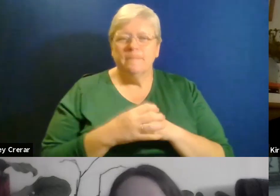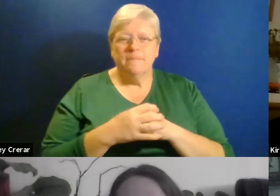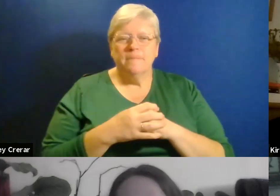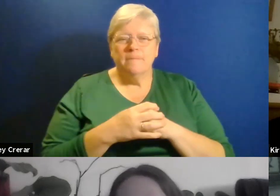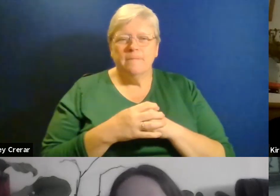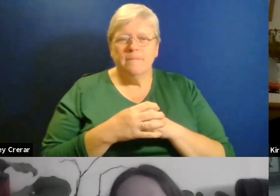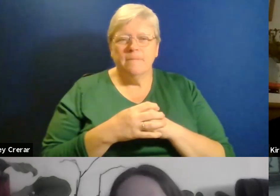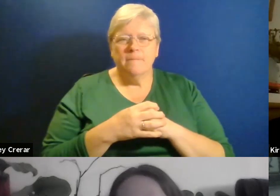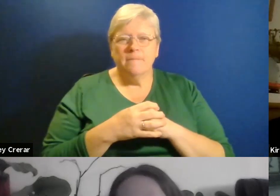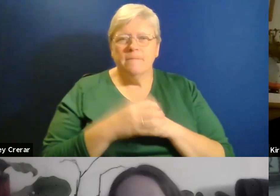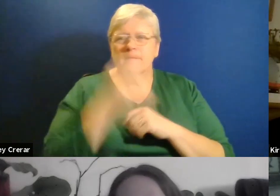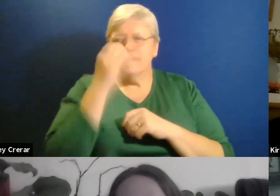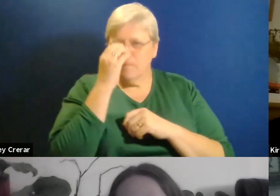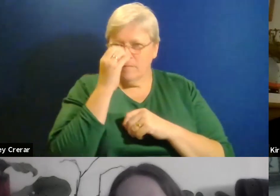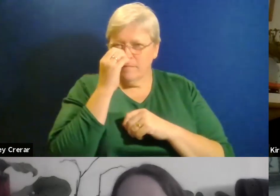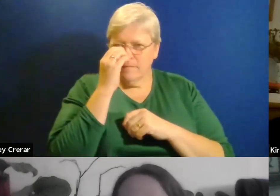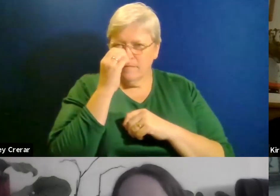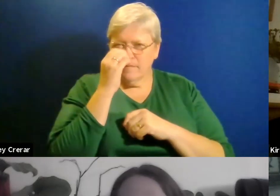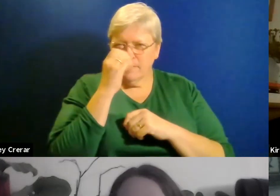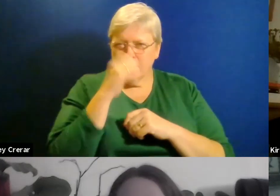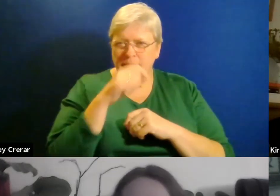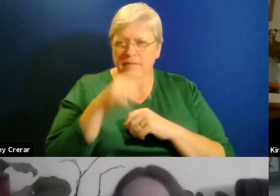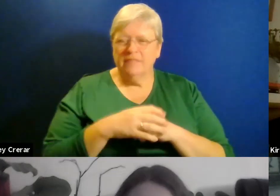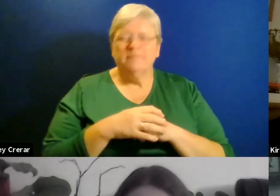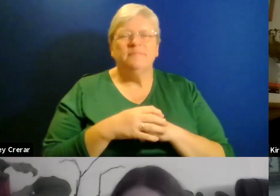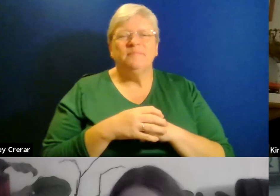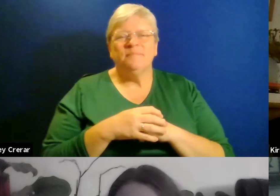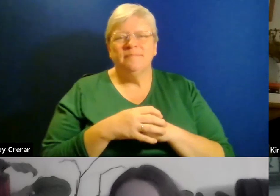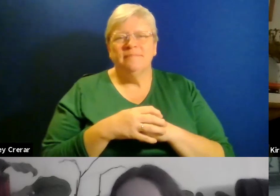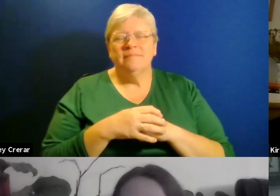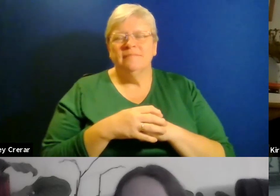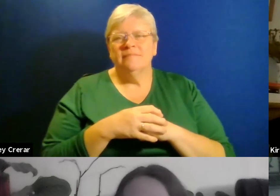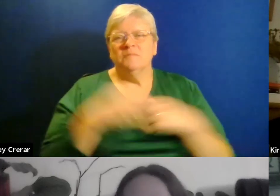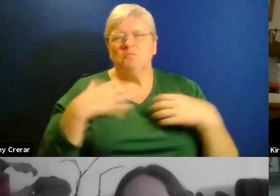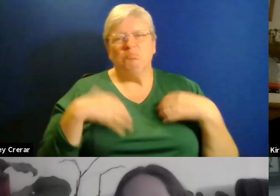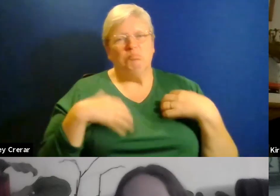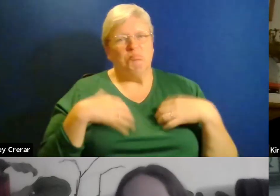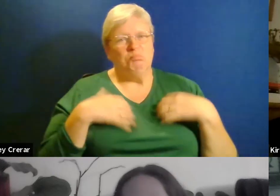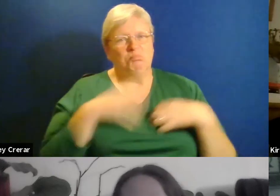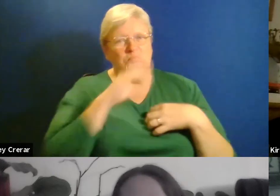No worries. The hidden lore of Pushing Out the Boat. That's an interesting one.